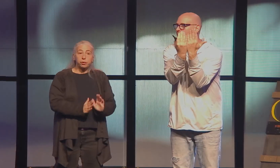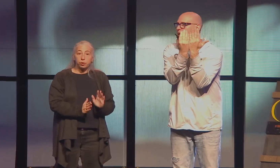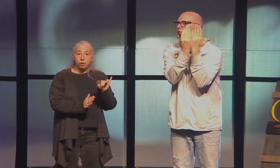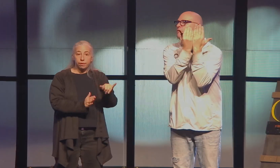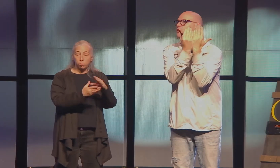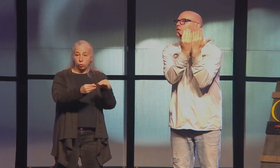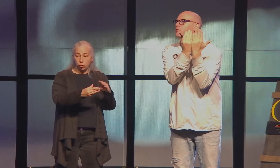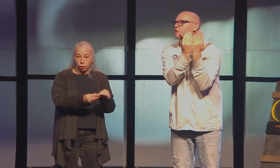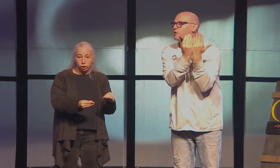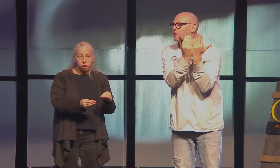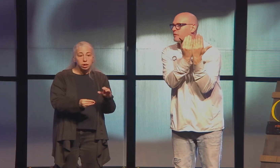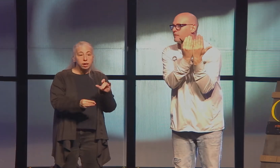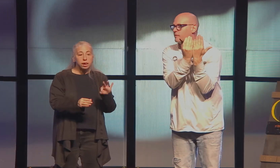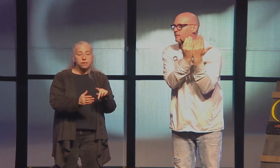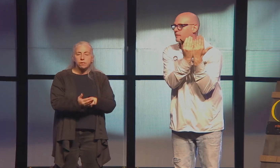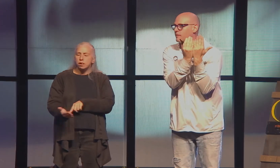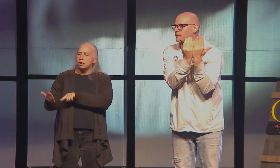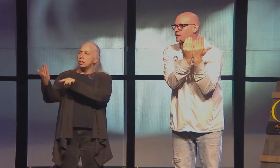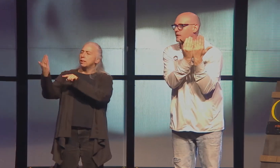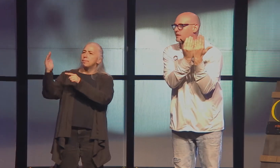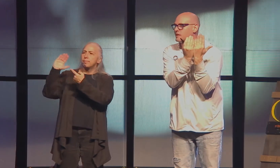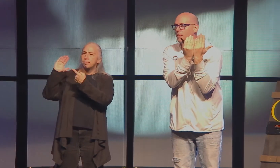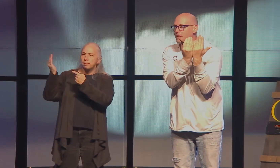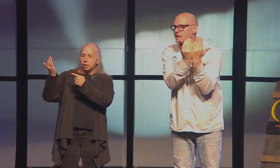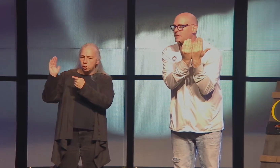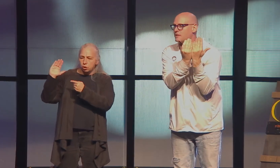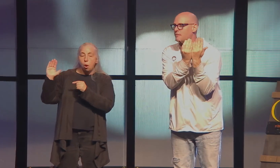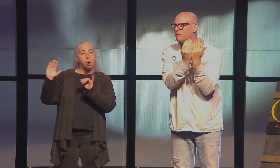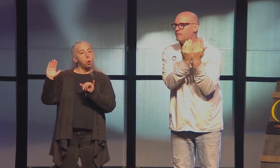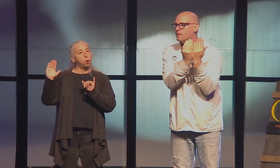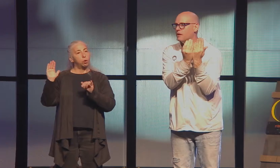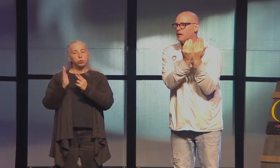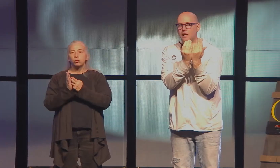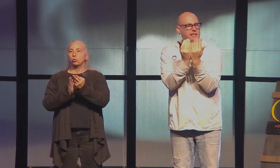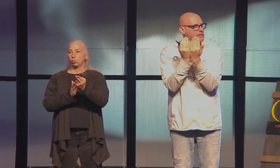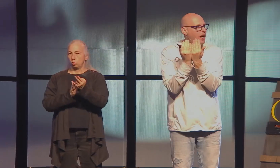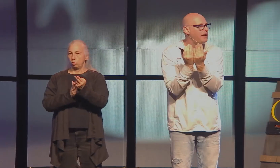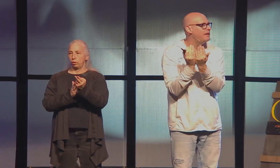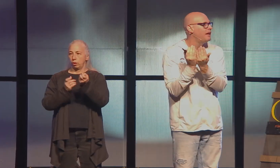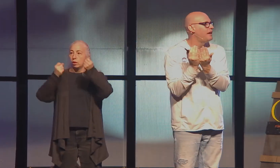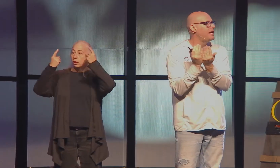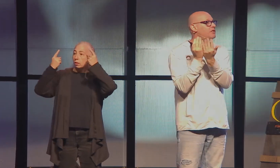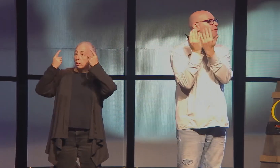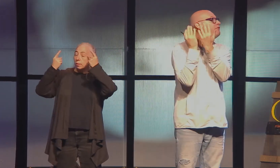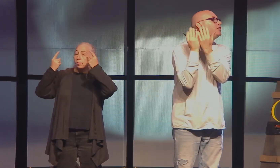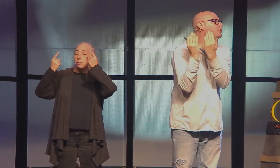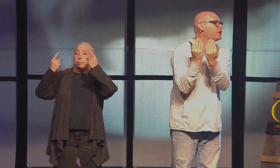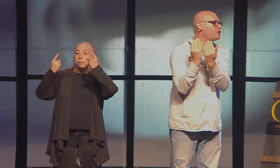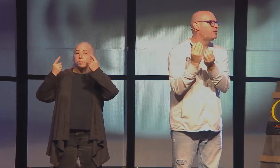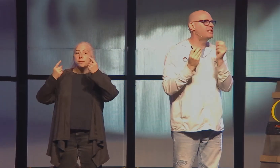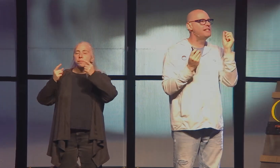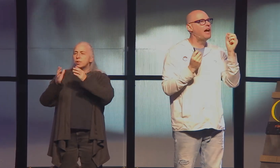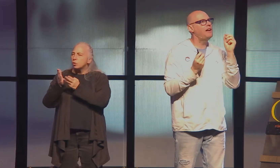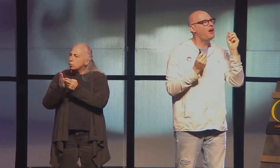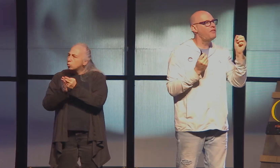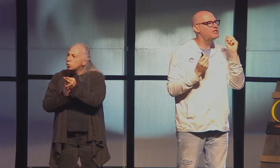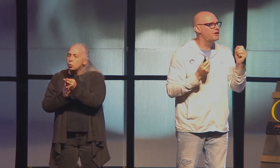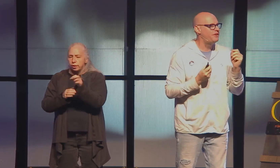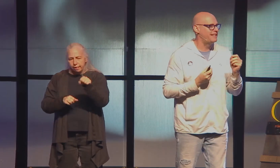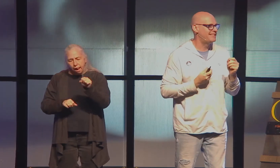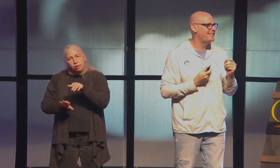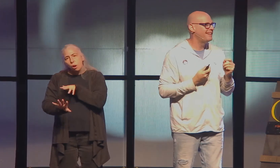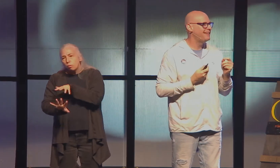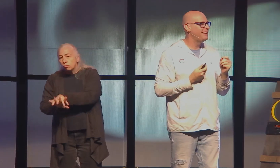mirror, it's full of truth. Does that make sense? It's filled with truth, just not on